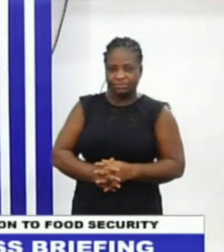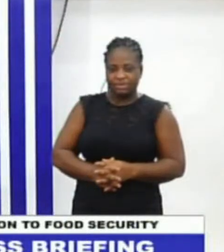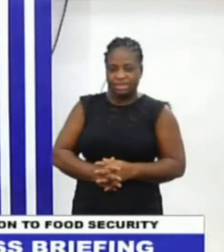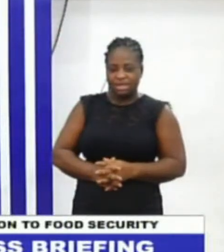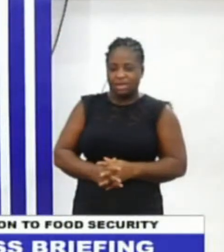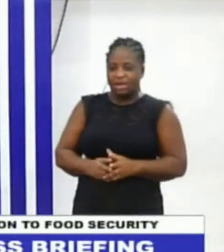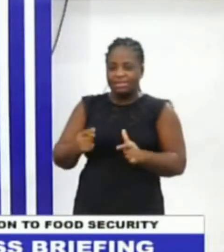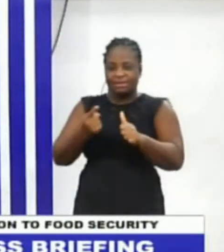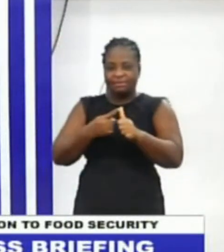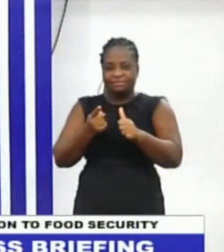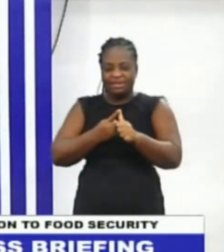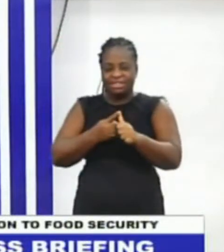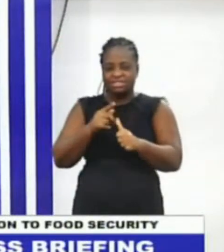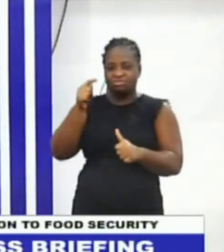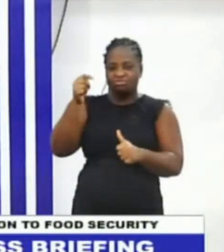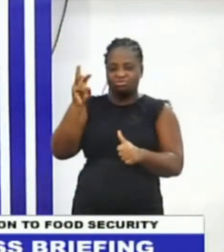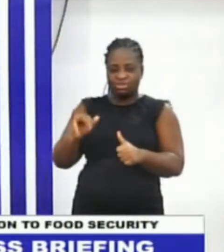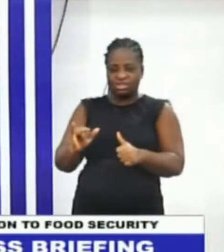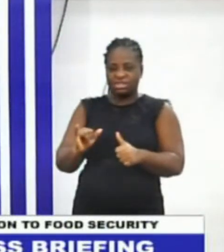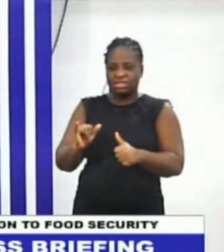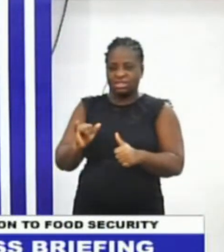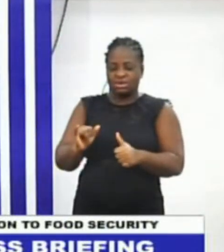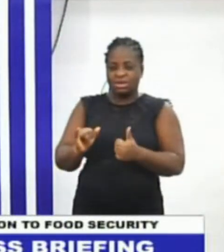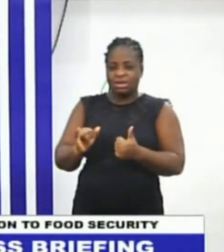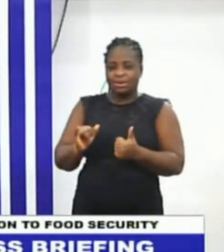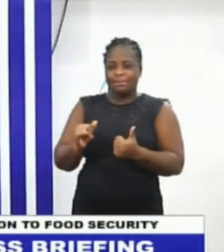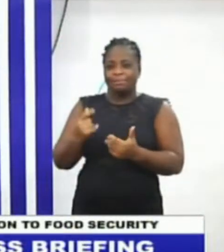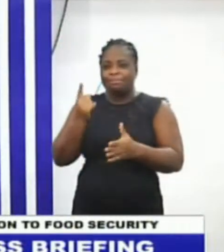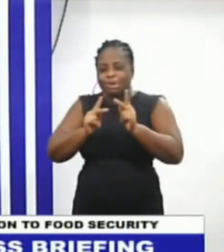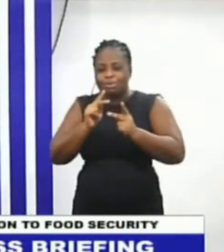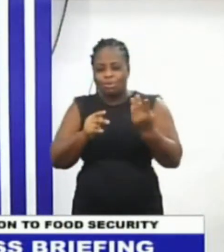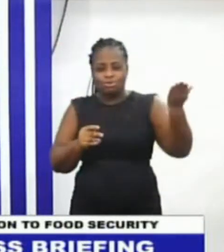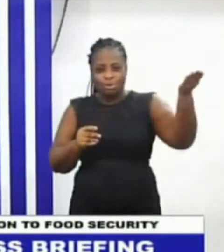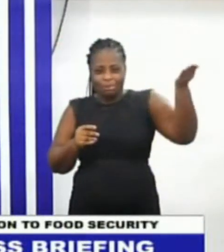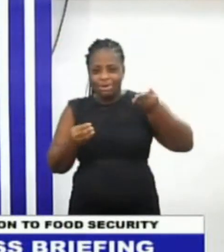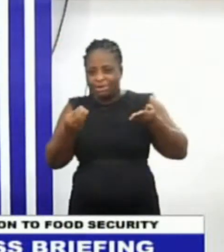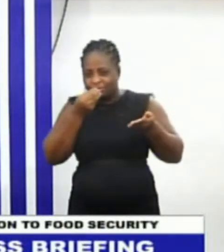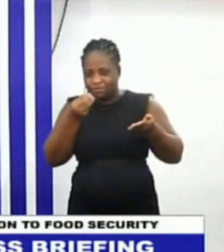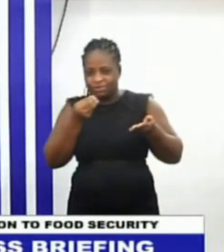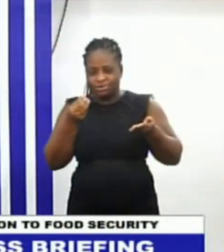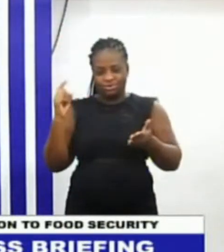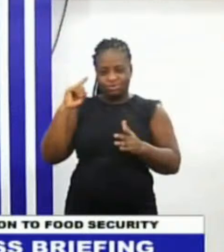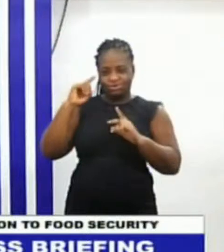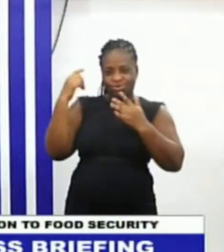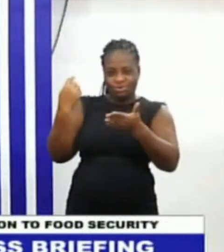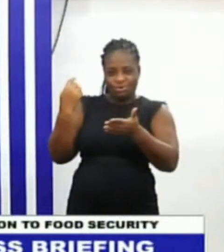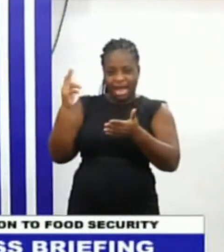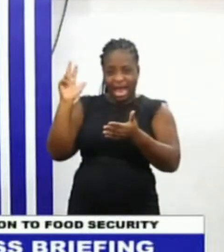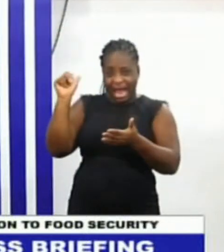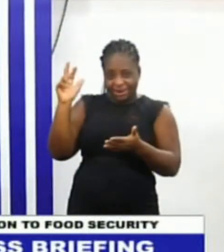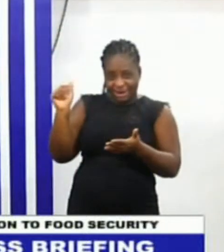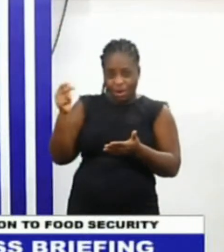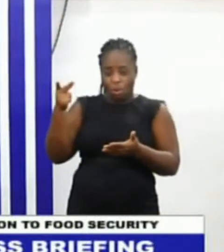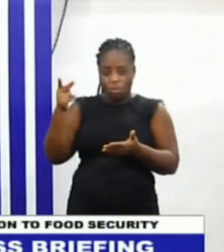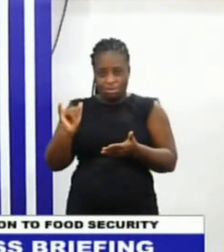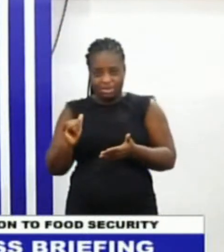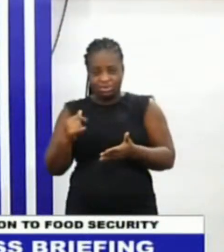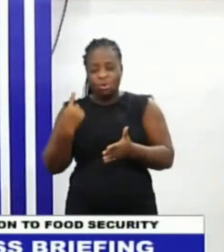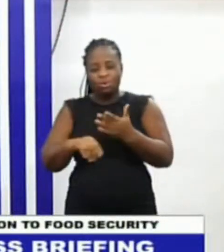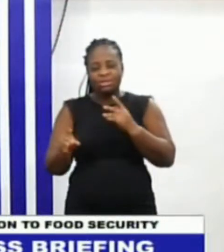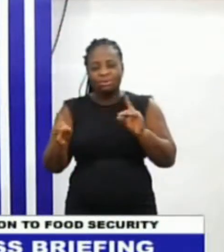first in Chi, one more person did do any bank crime. And I said, Kumase, Ernest is asking